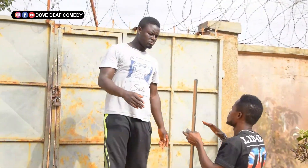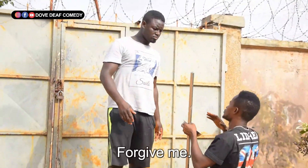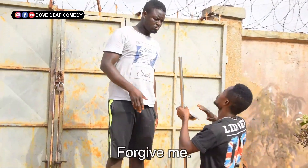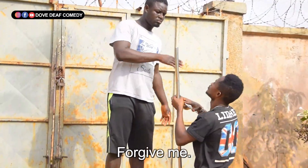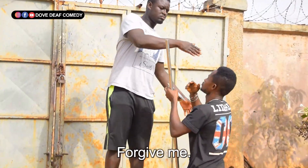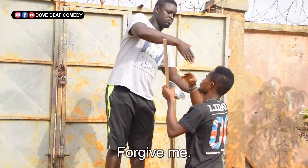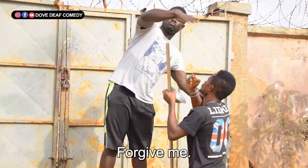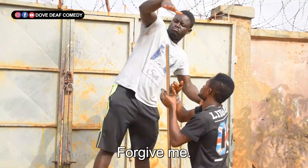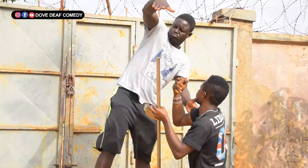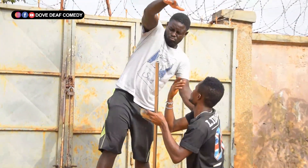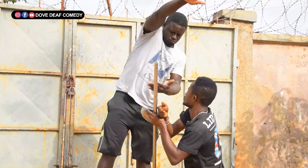Forgive me.